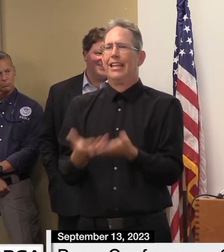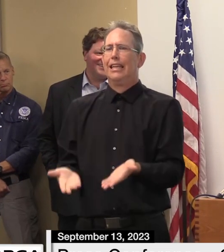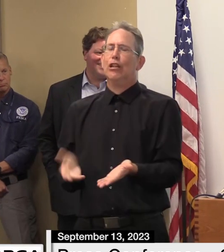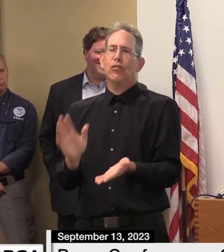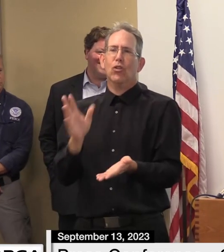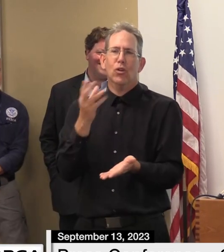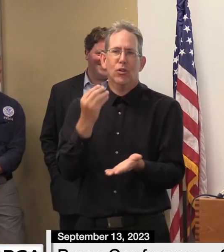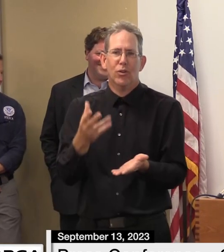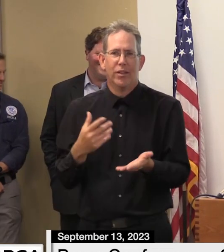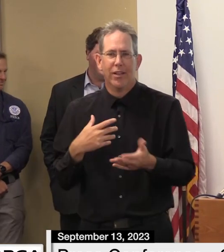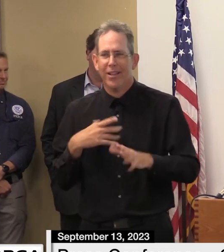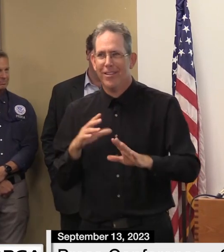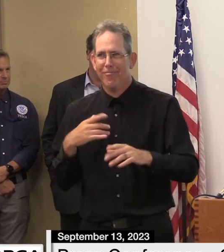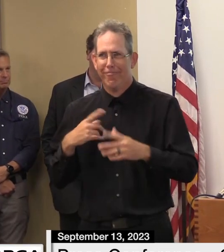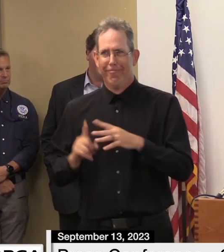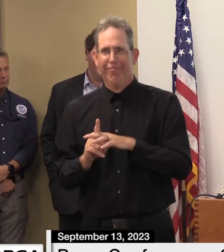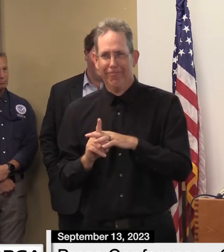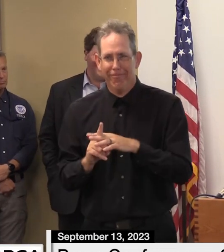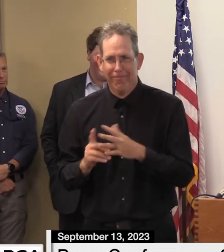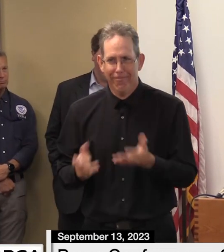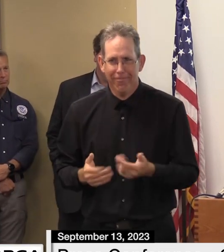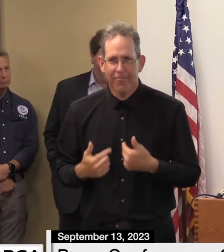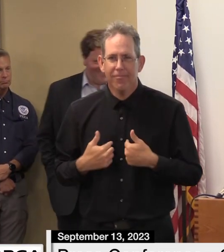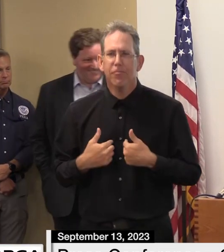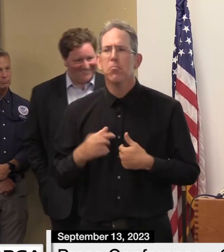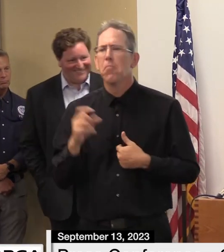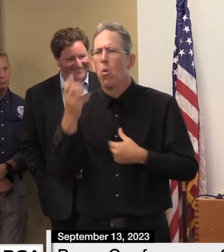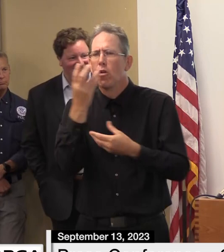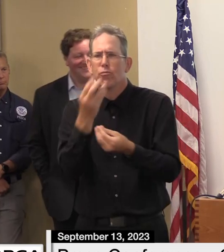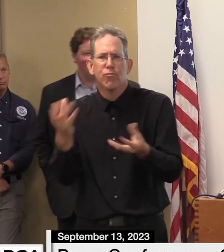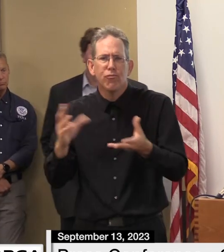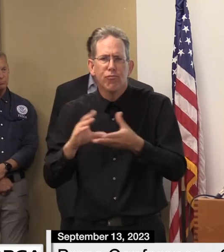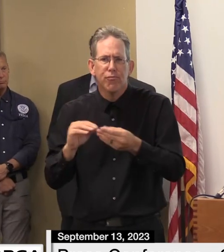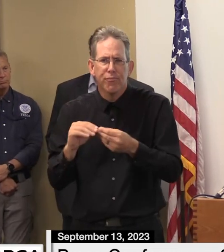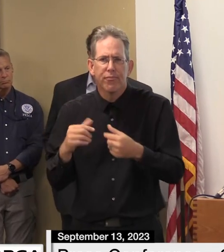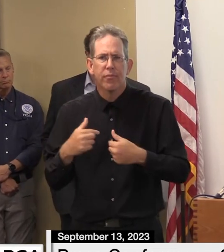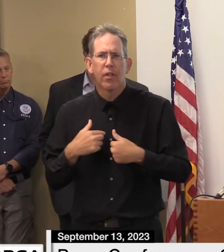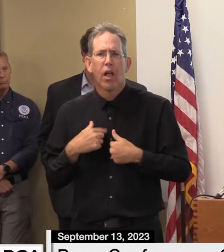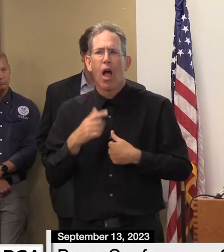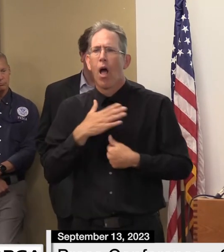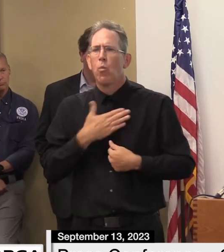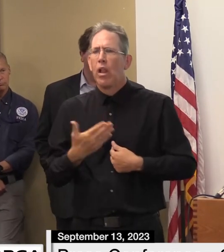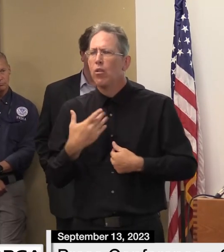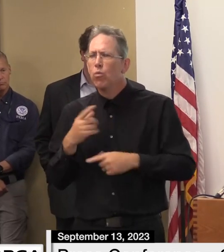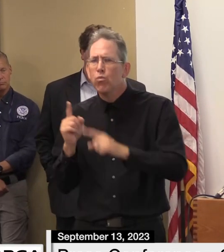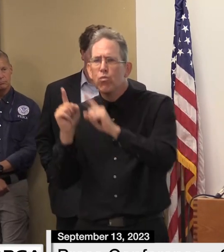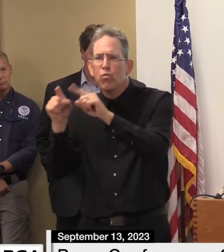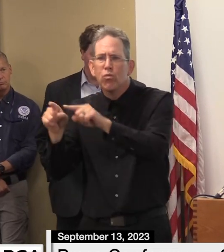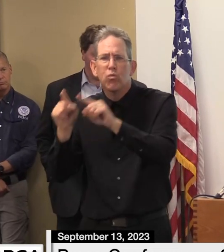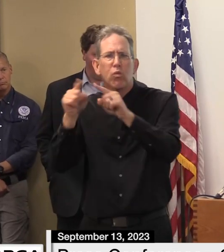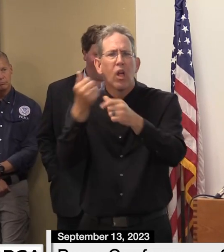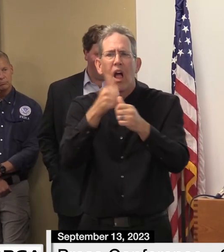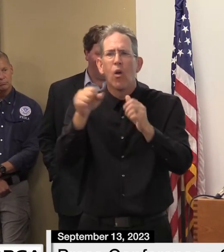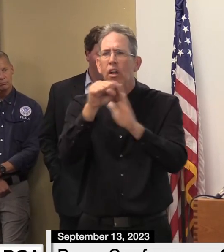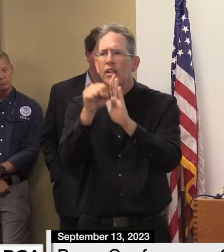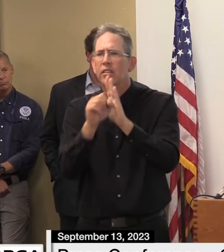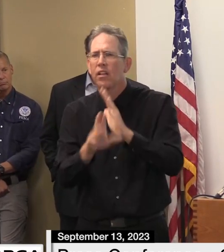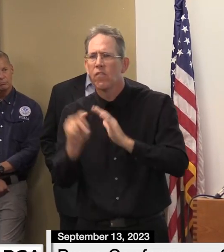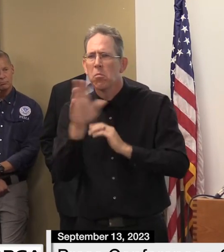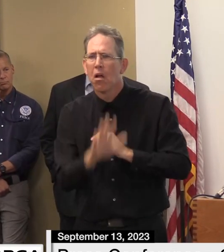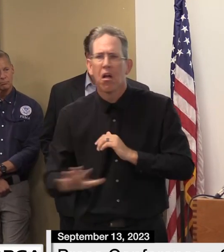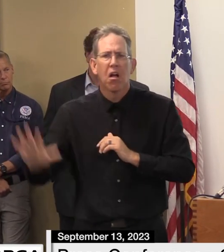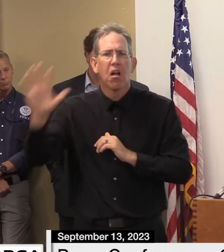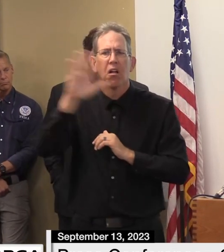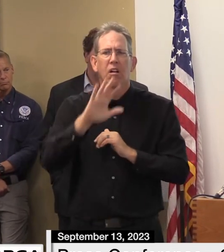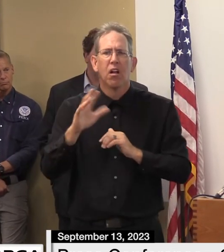me, but it's just really, I would go anywhere in the state and stand with almost anybody, and particularly